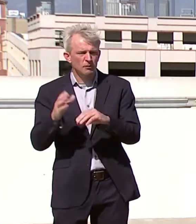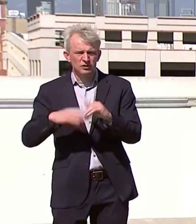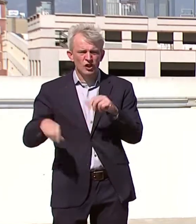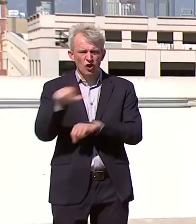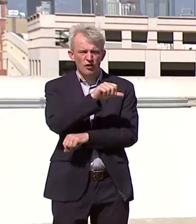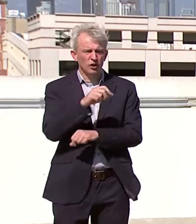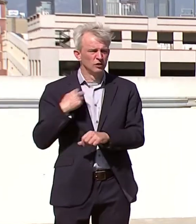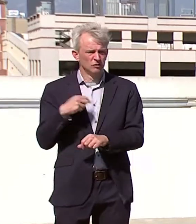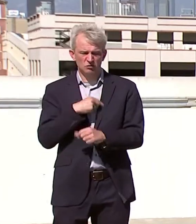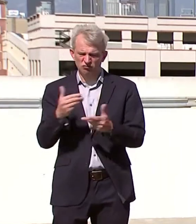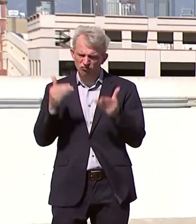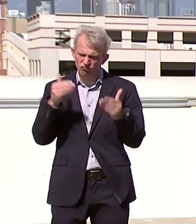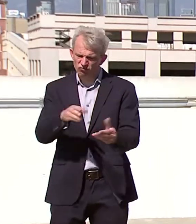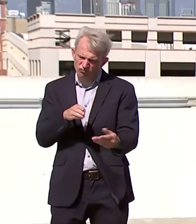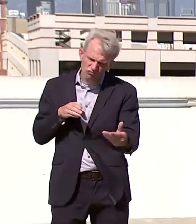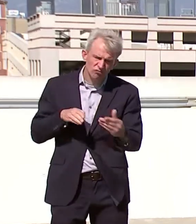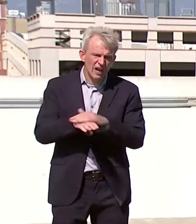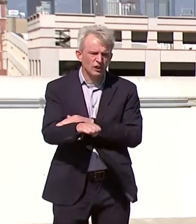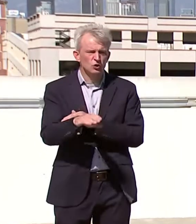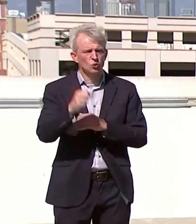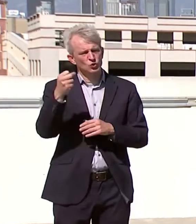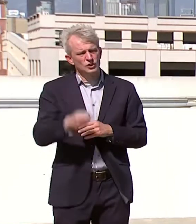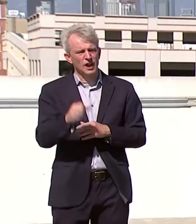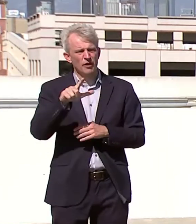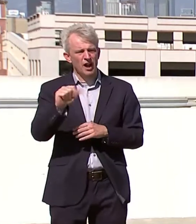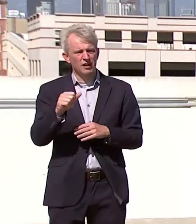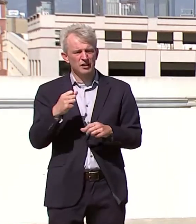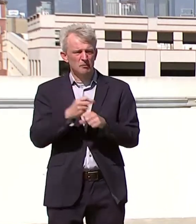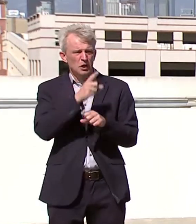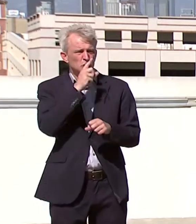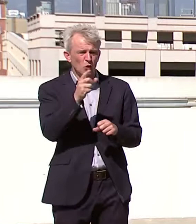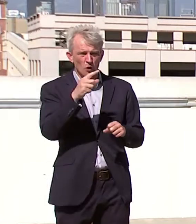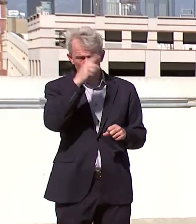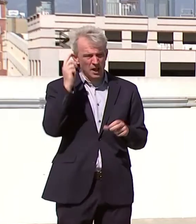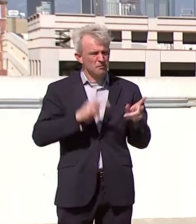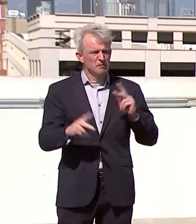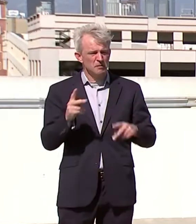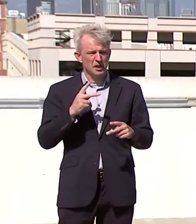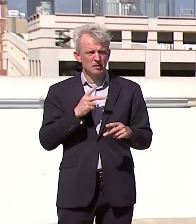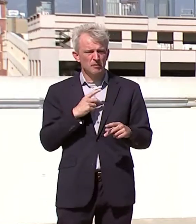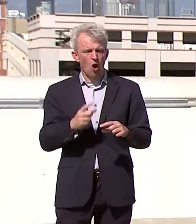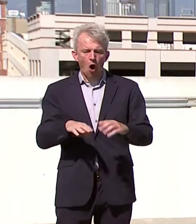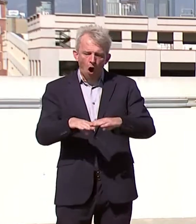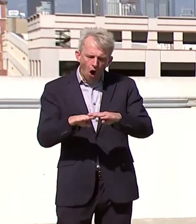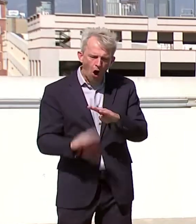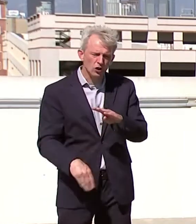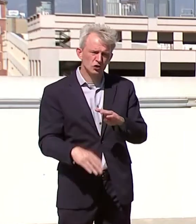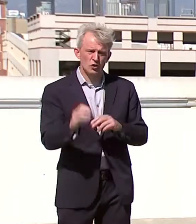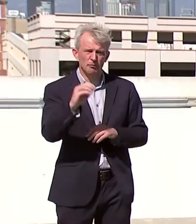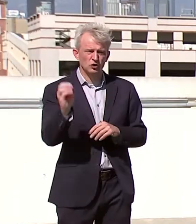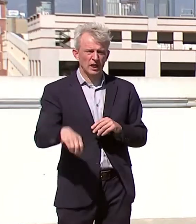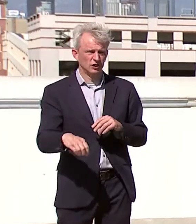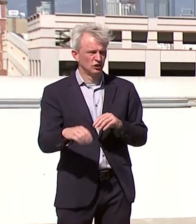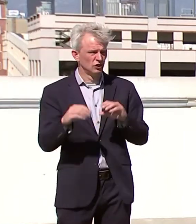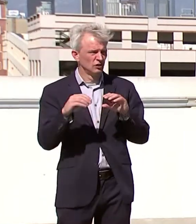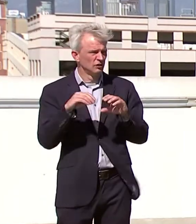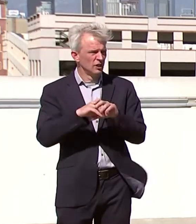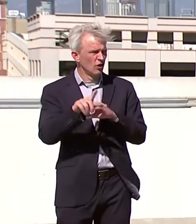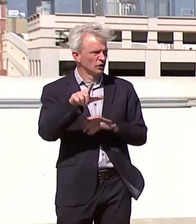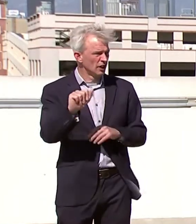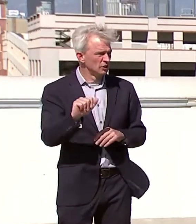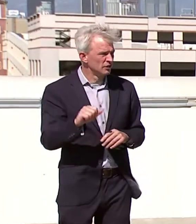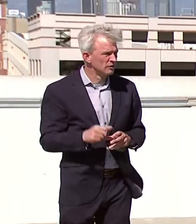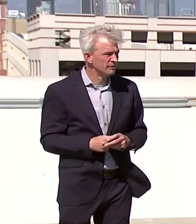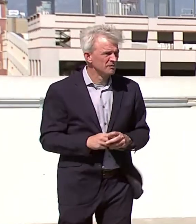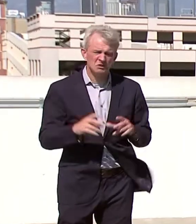in neighborhoods like South LA, and were able to cut black deaths to under the represented percentage in Los Angeles. It's the